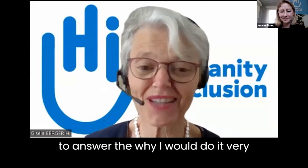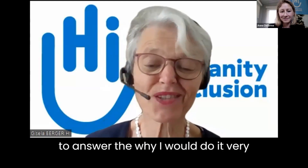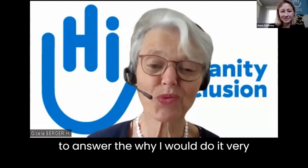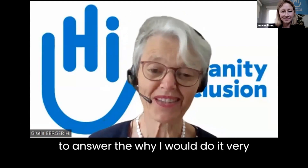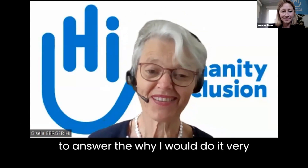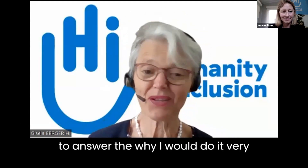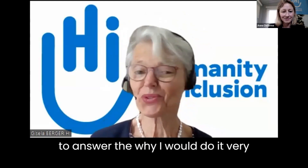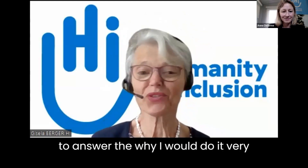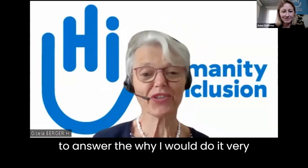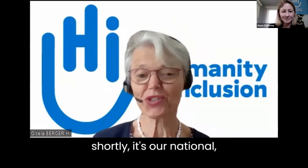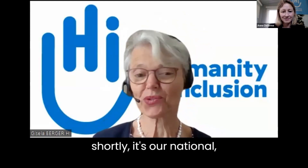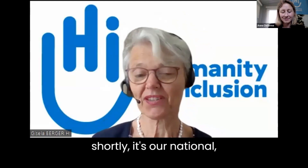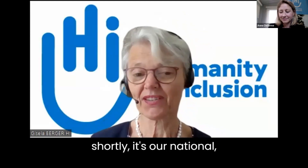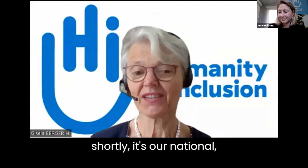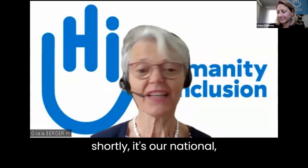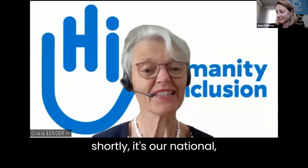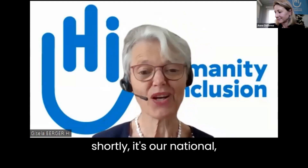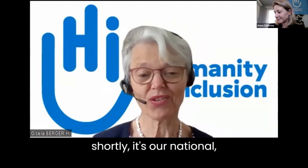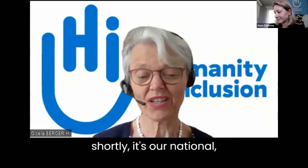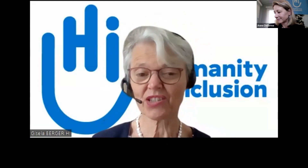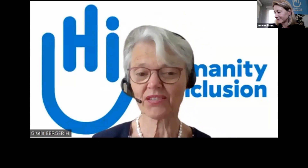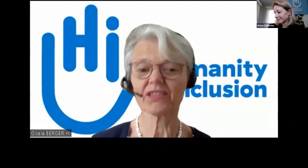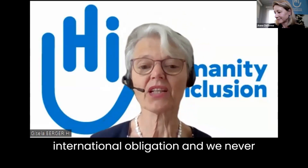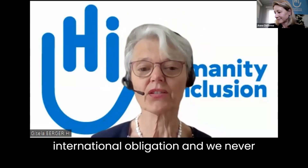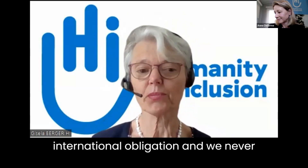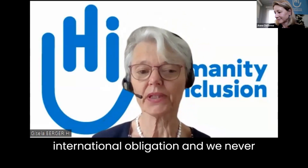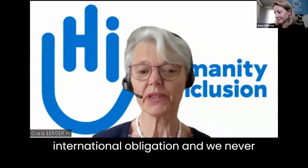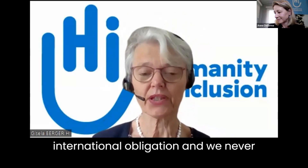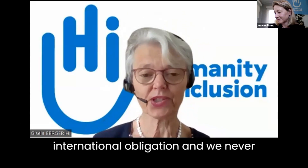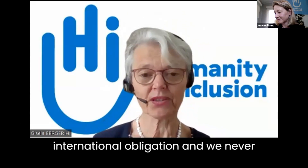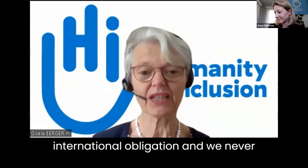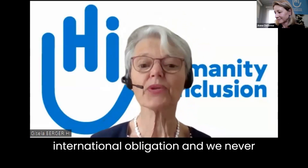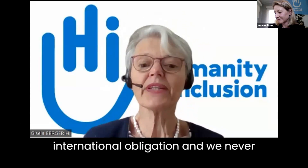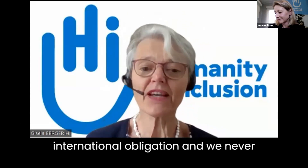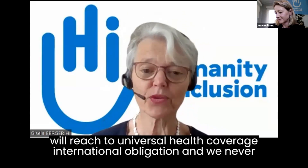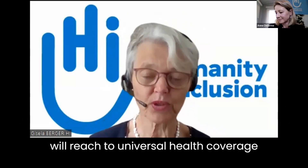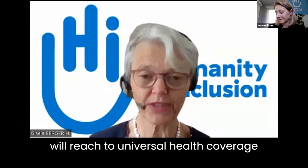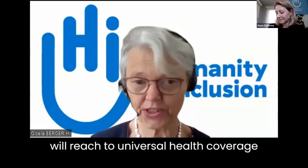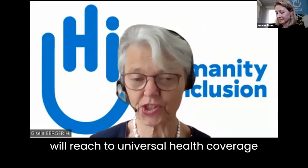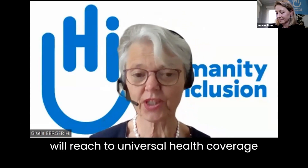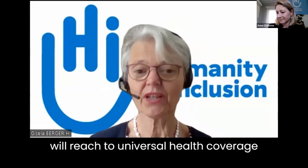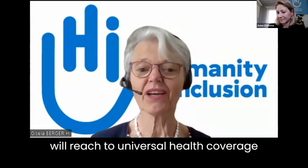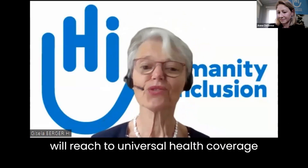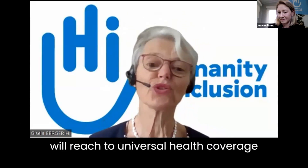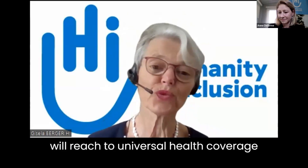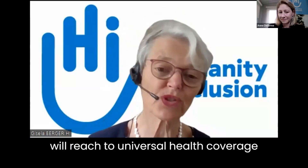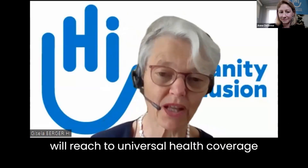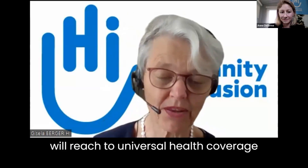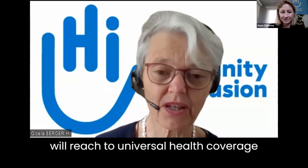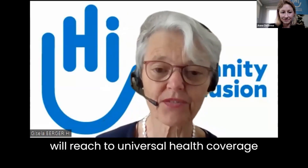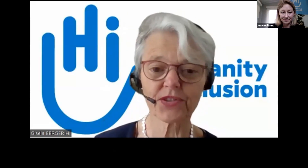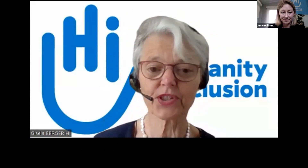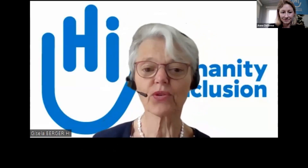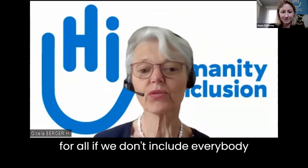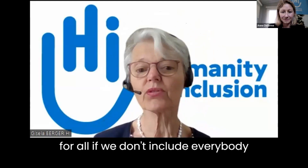To answer the why, I would do it very shortly. It's our national and international obligation, and we never will reach to universal